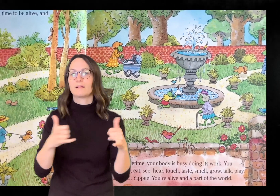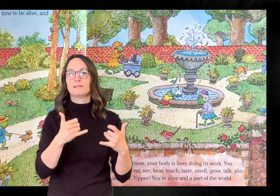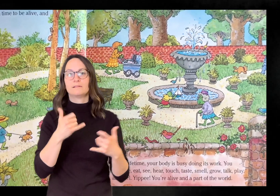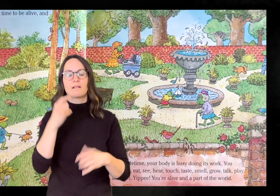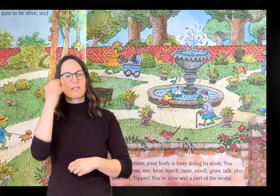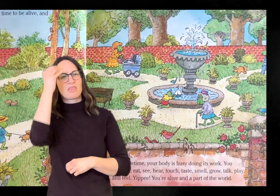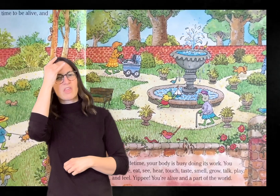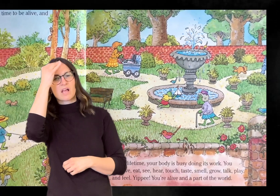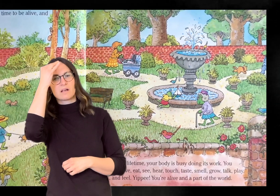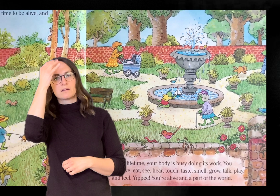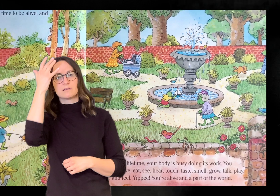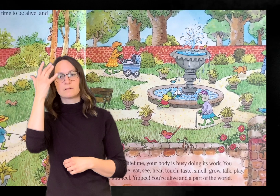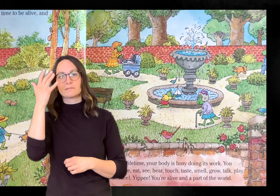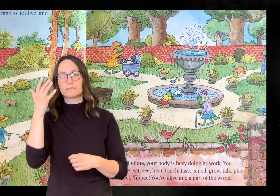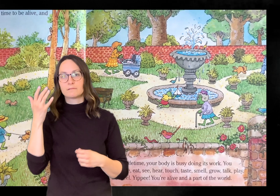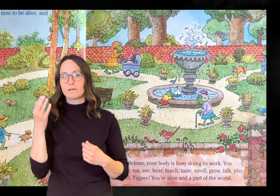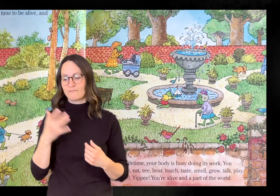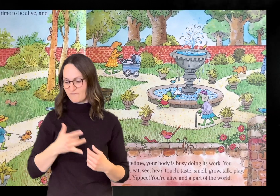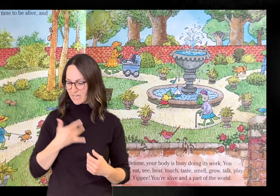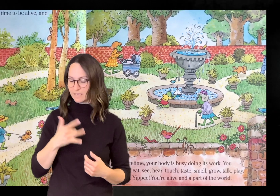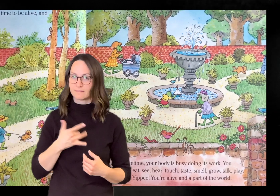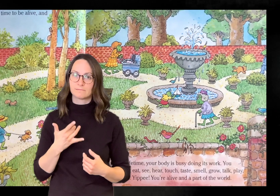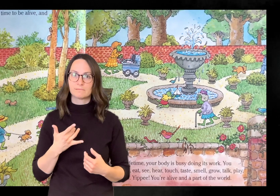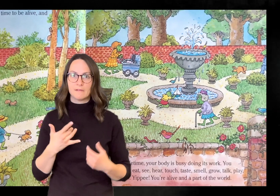part of the world.